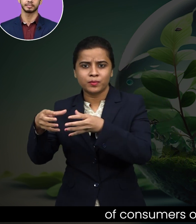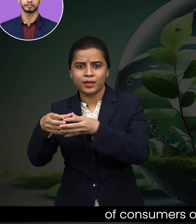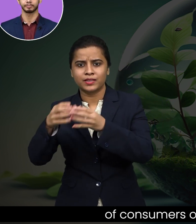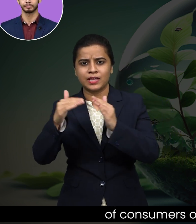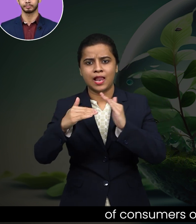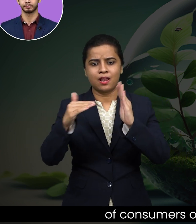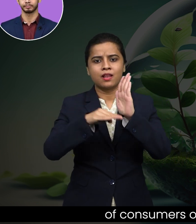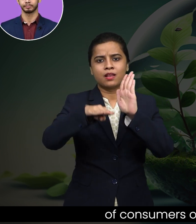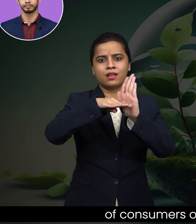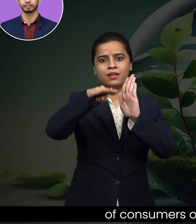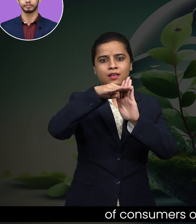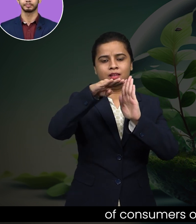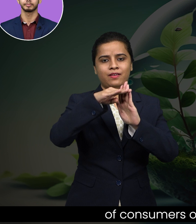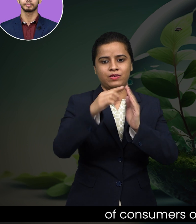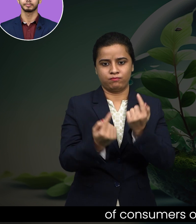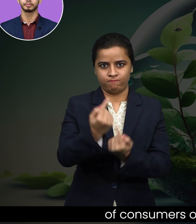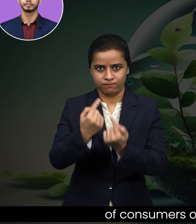tiers.